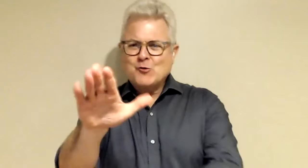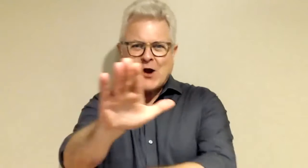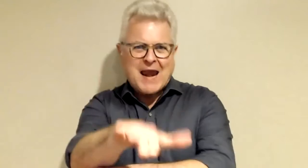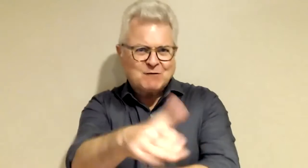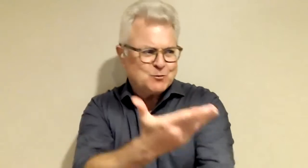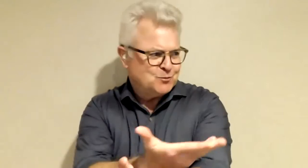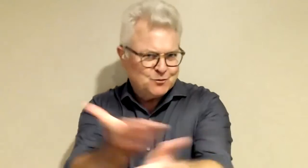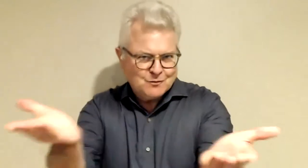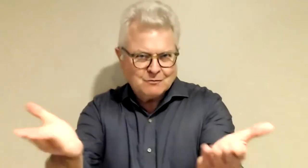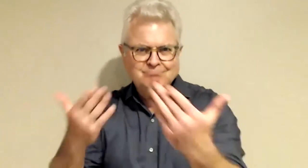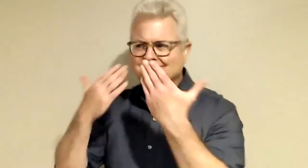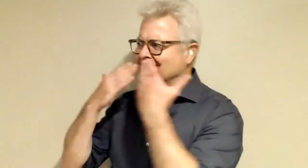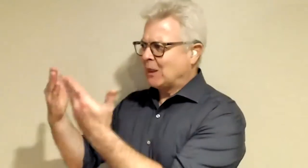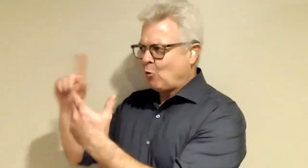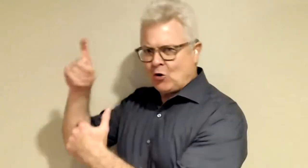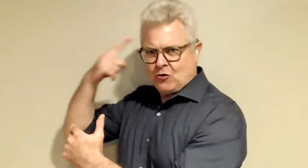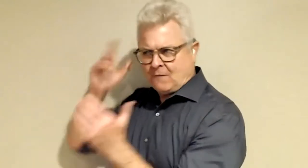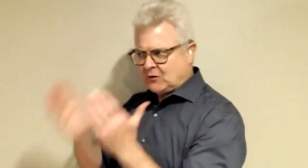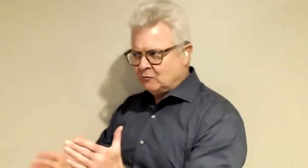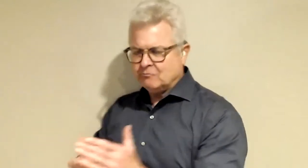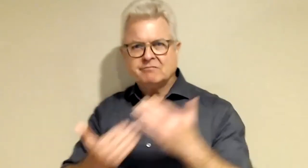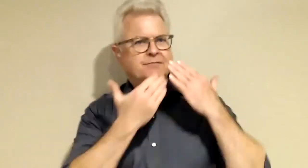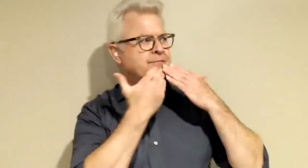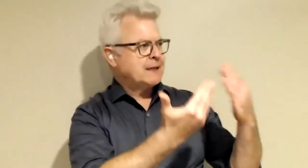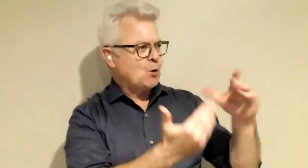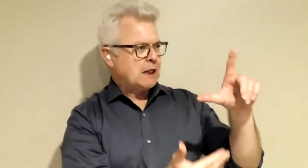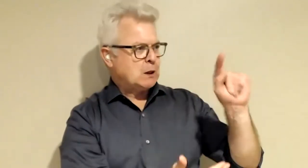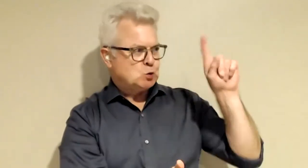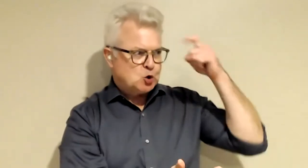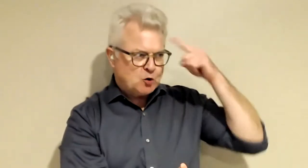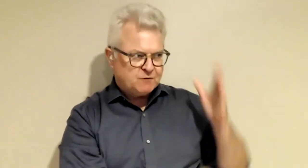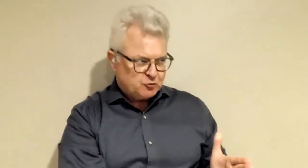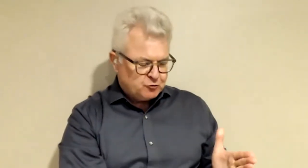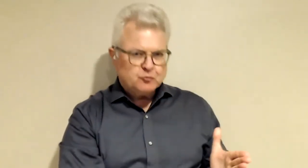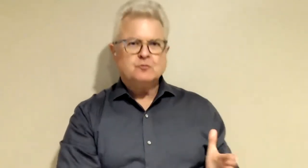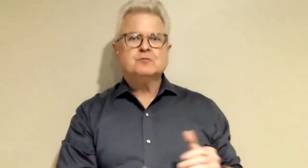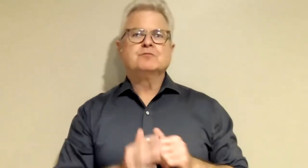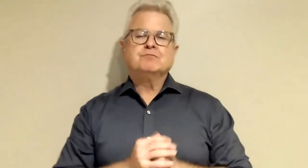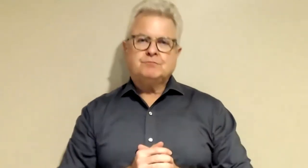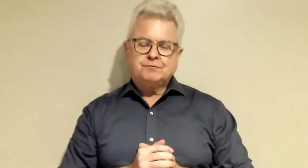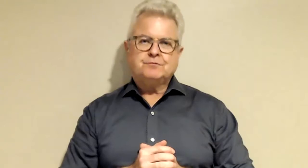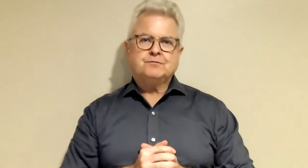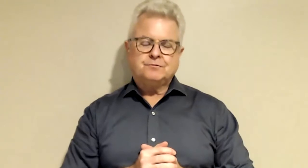Nicole Alexander-Scott. Good afternoon, everyone. Thank you, Governor. Thank you, Lieutenant Governor.